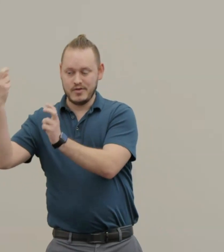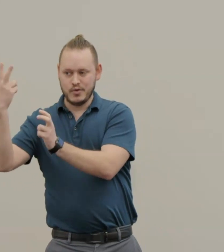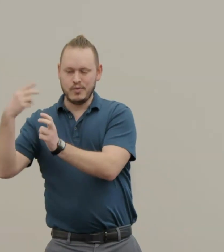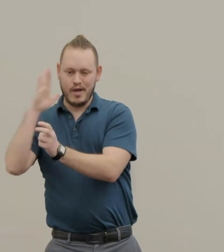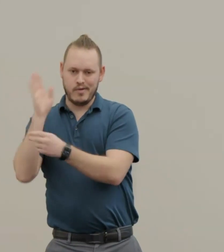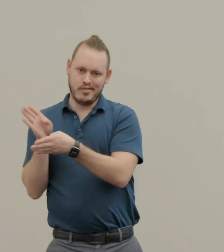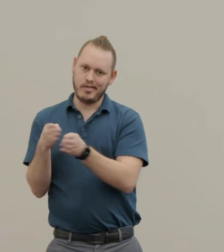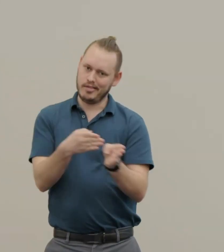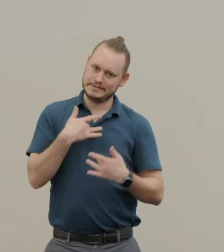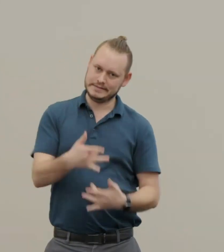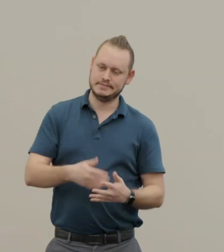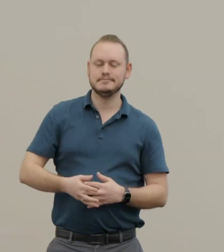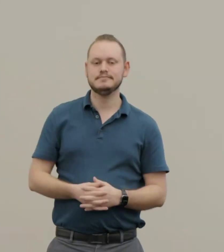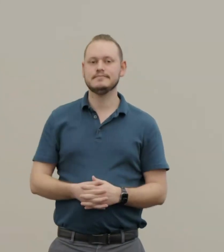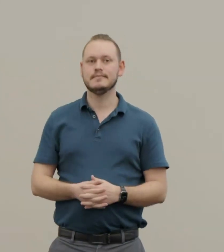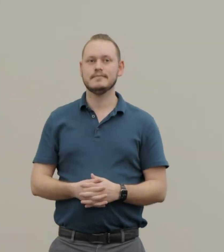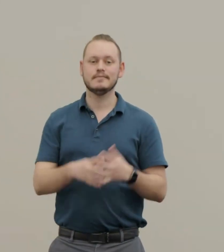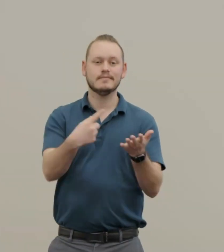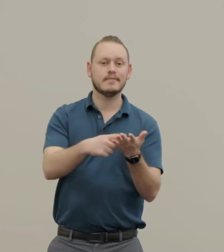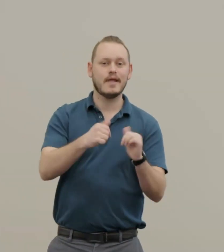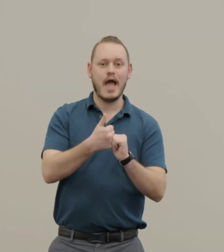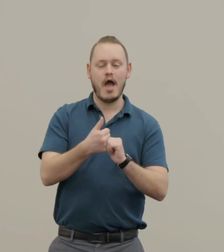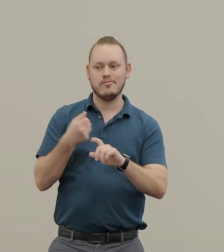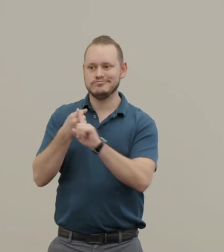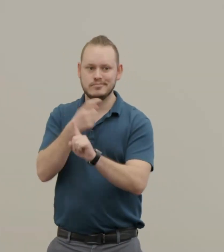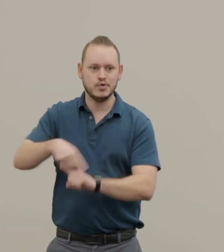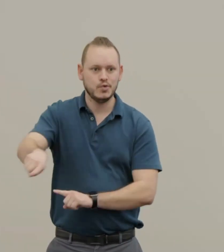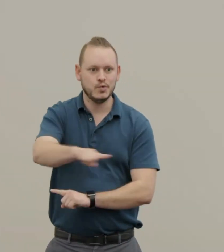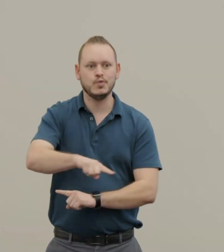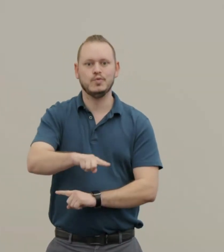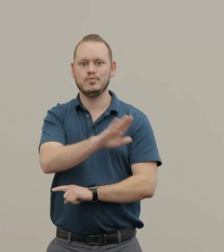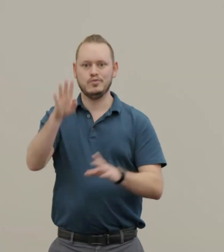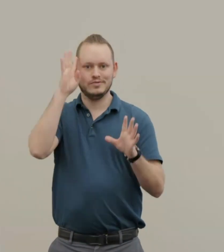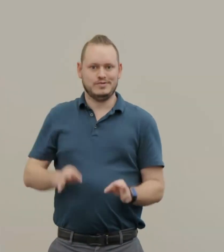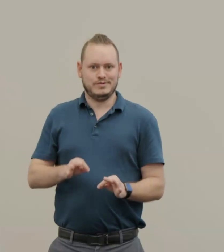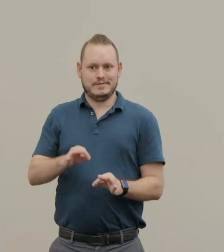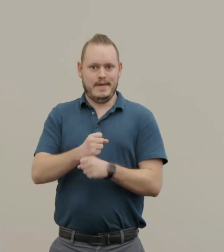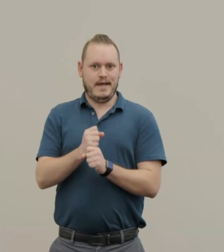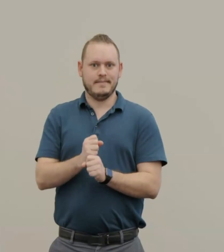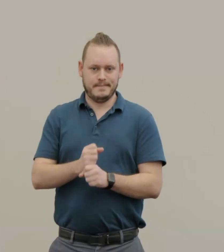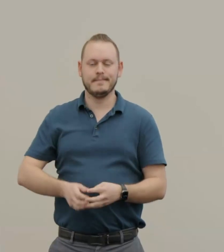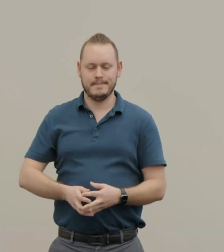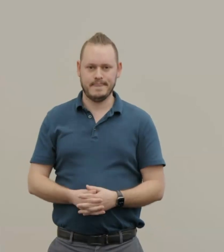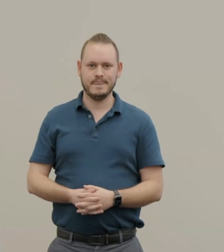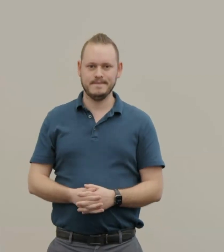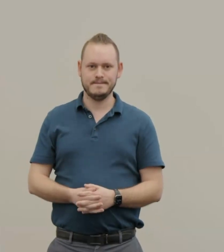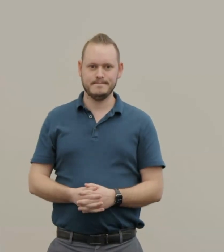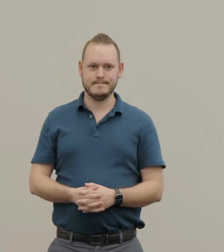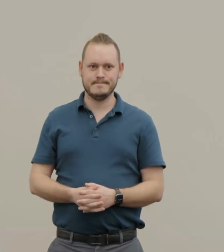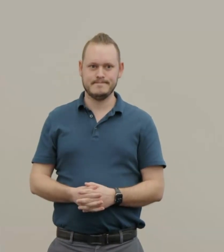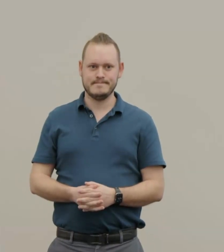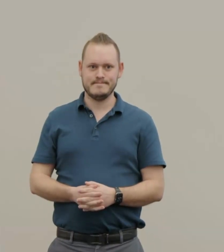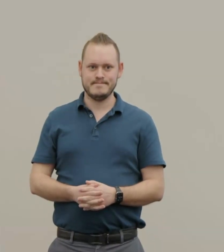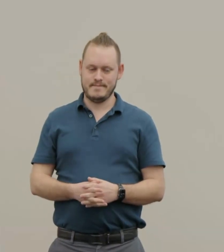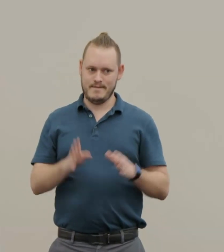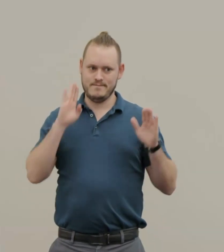me. We're going to talk about how it's going to impact you and decisions you need to make more than